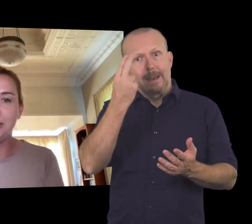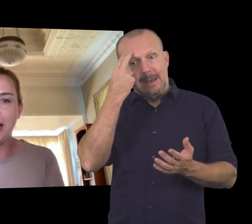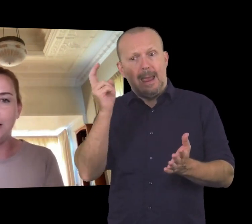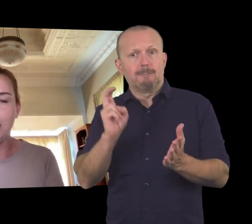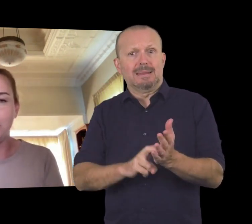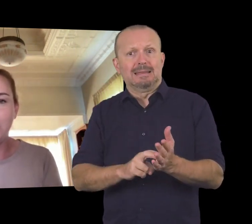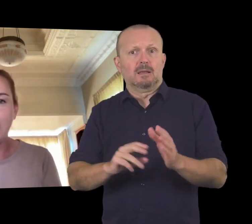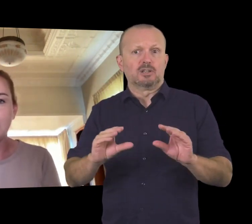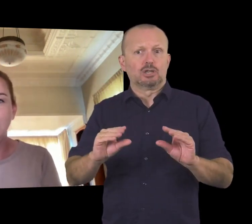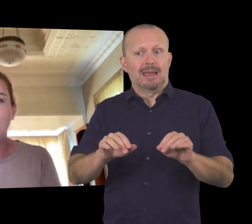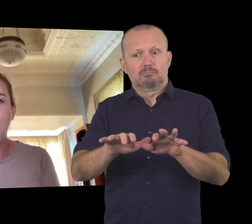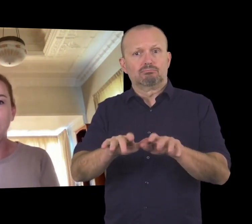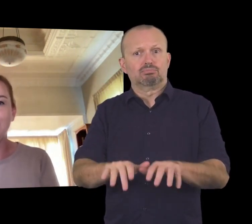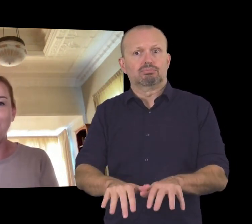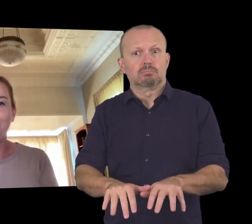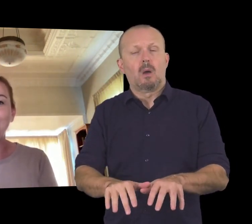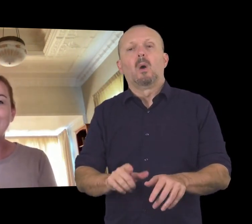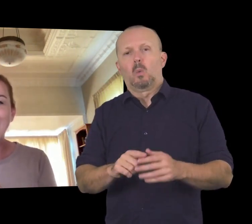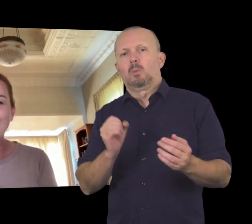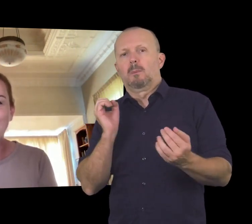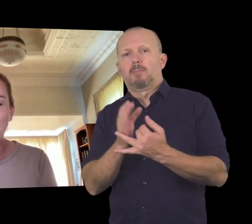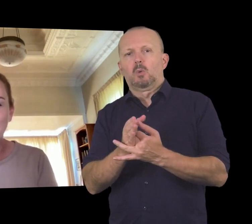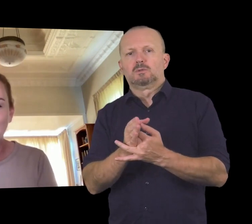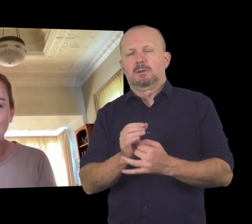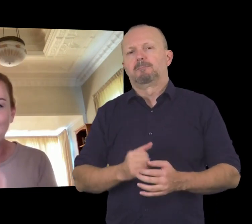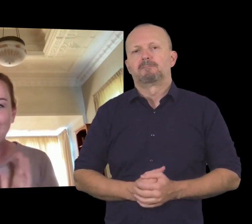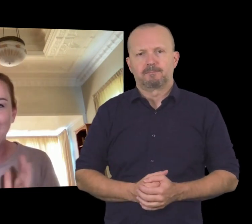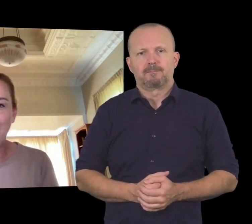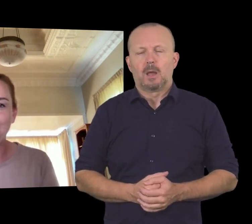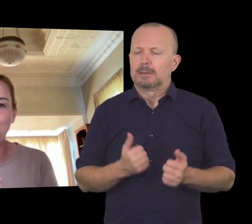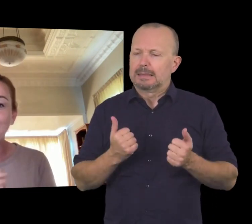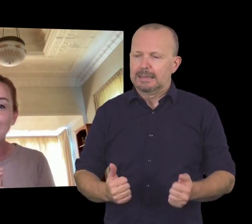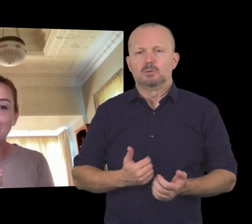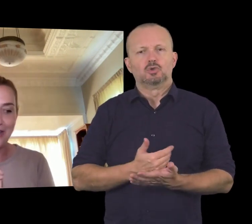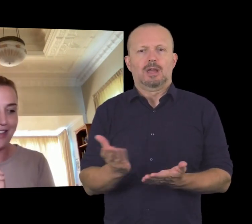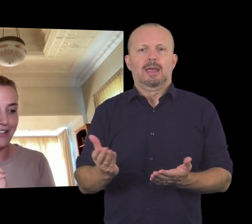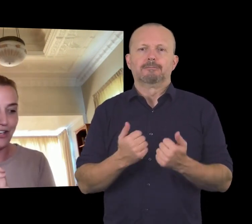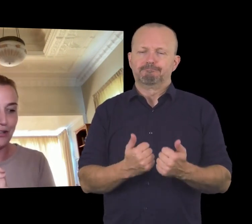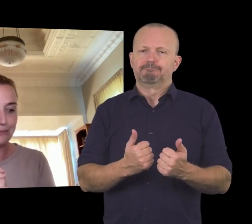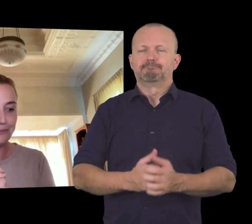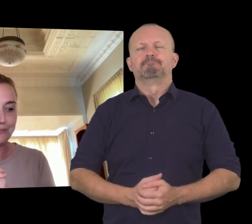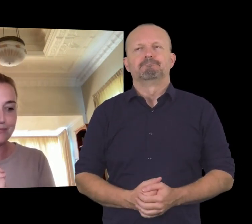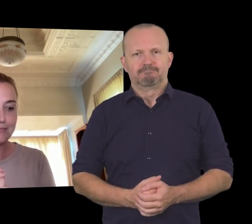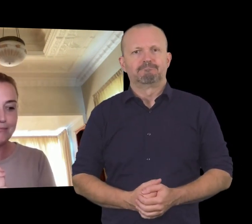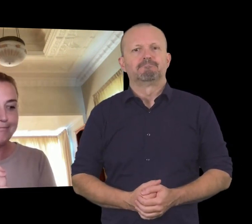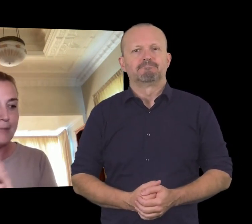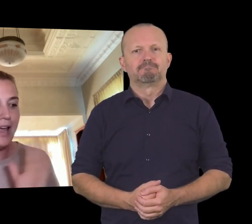put your name down in the chat, and we'll send a copy to you. We're keen to share that too.